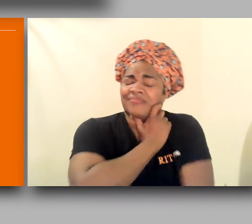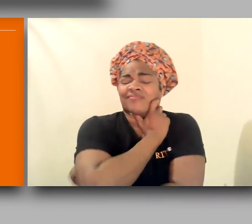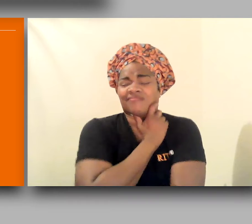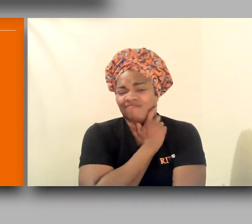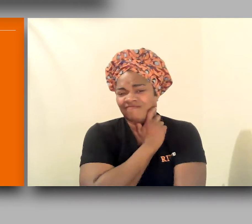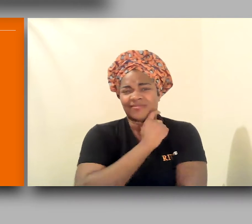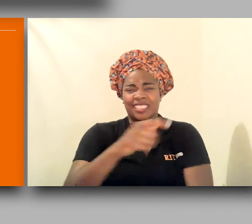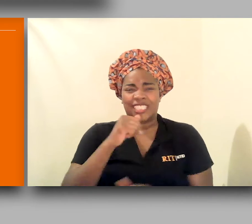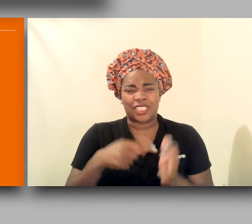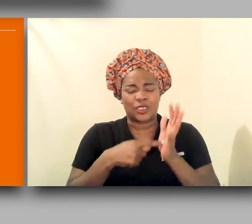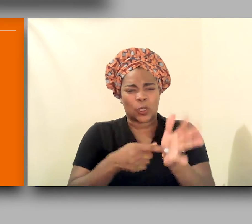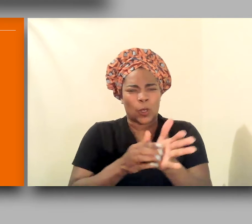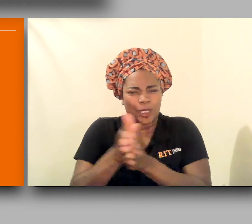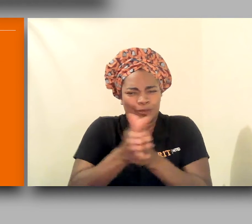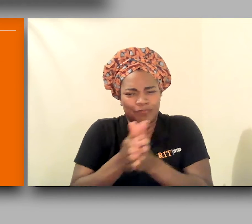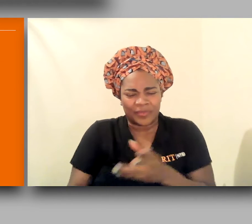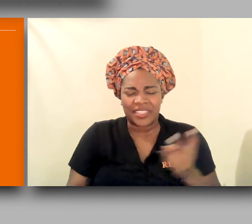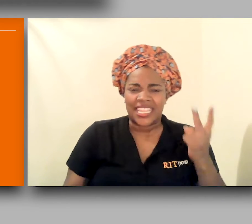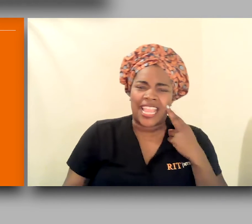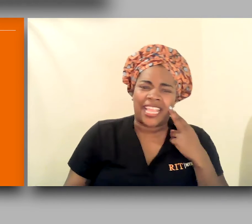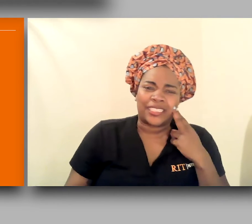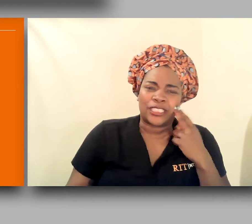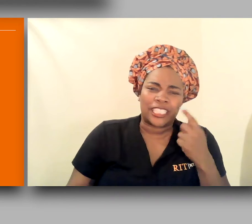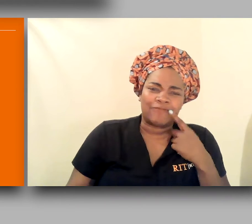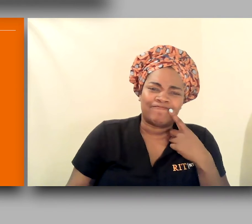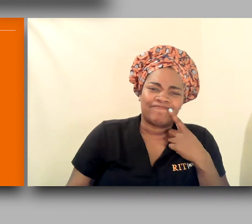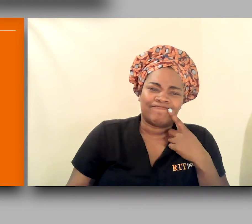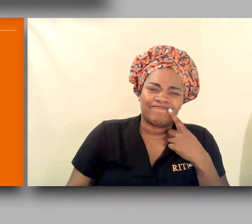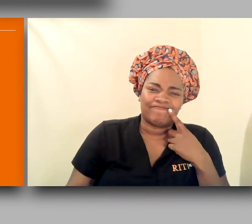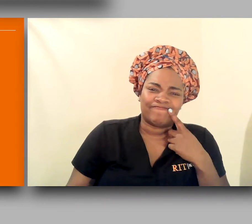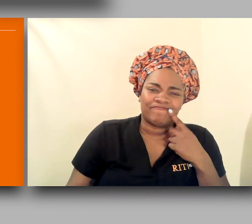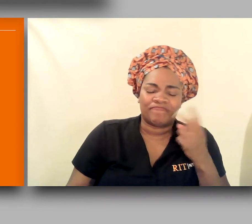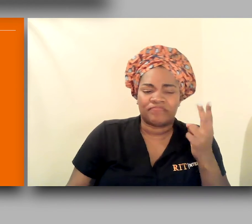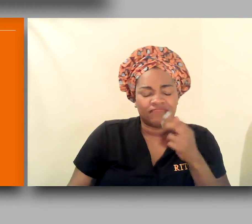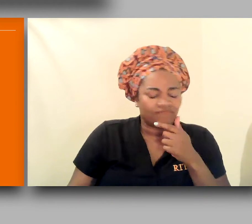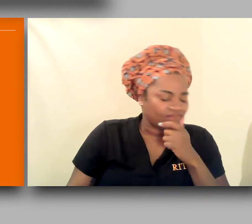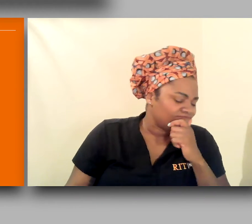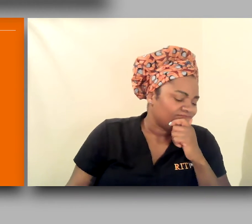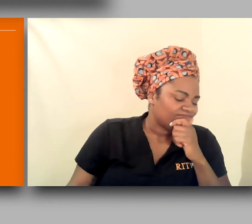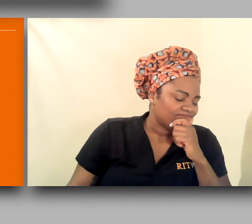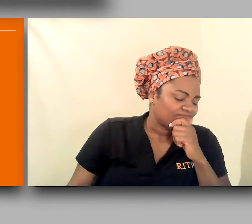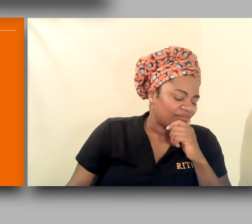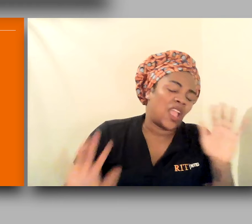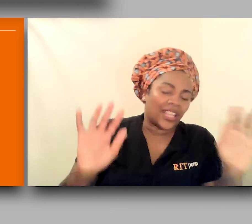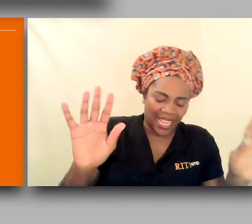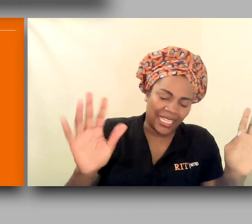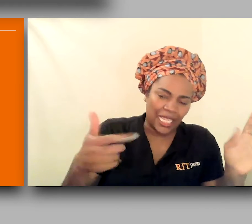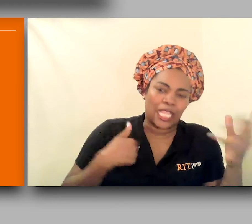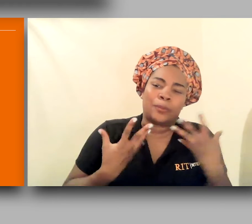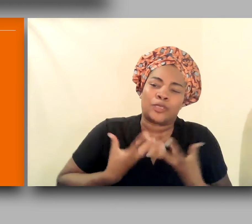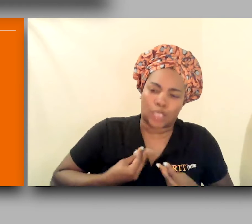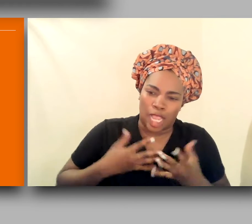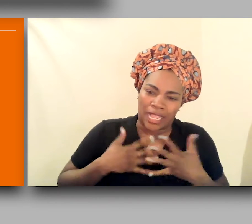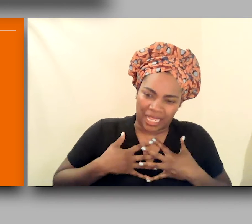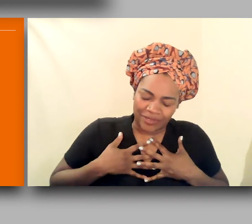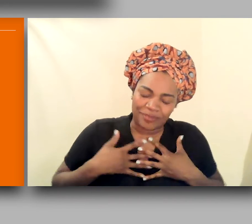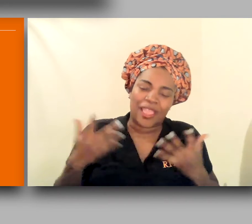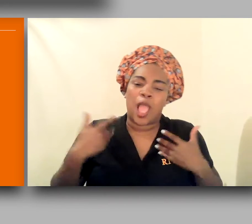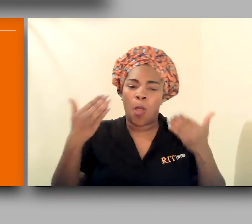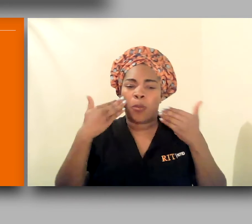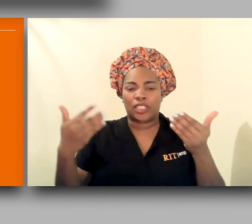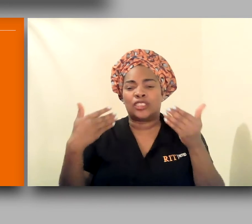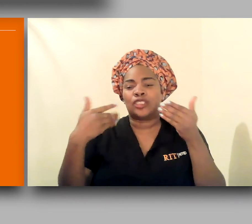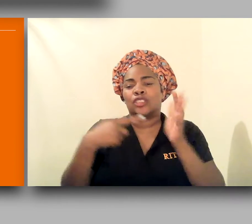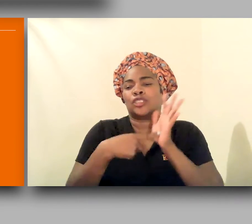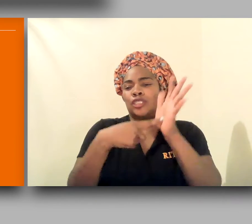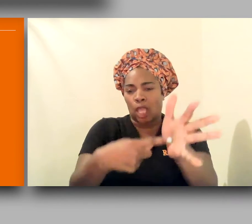see. I don't know if I should show you. Okay, I'm soft-hearted. I'm just going to go ahead and show you what the prizes